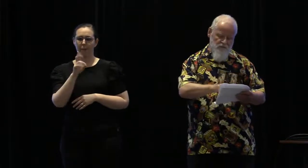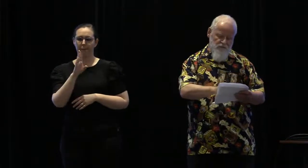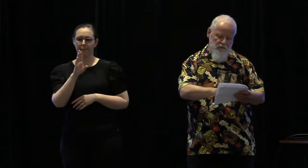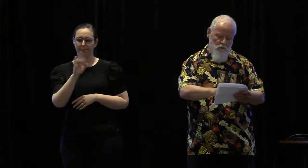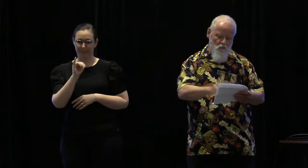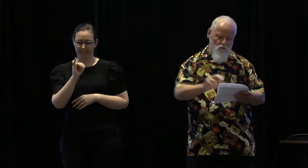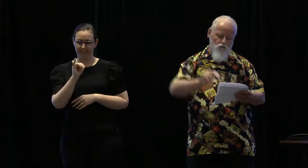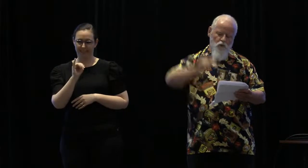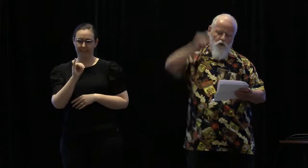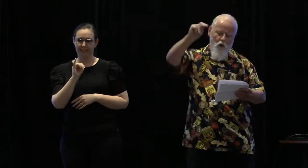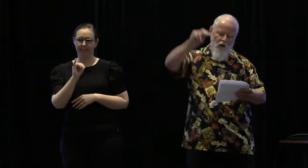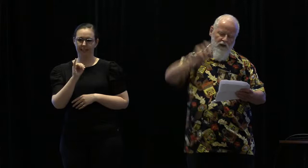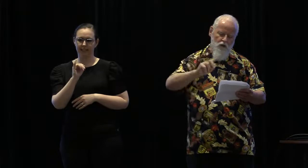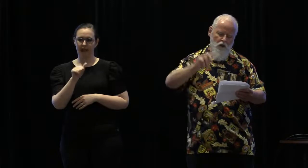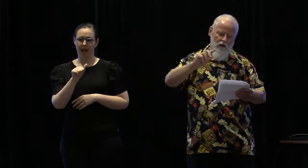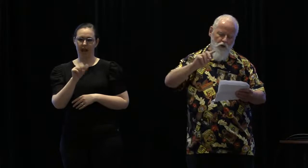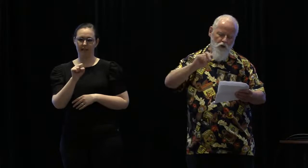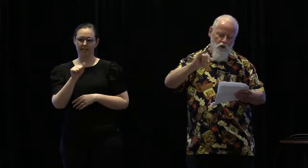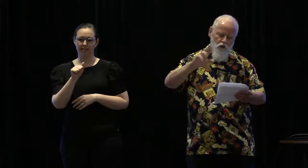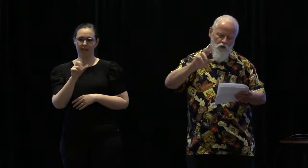is Asadali Bachu.